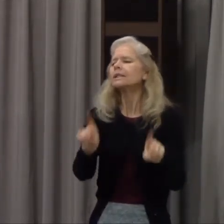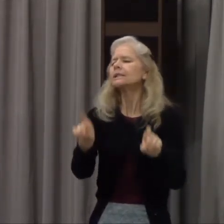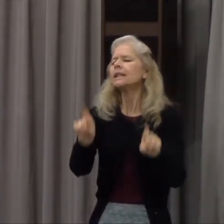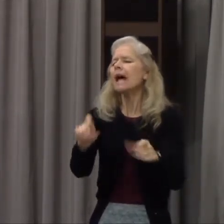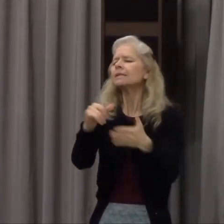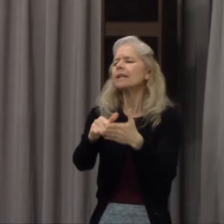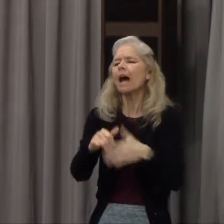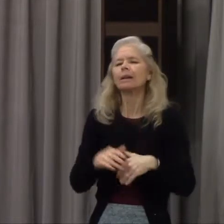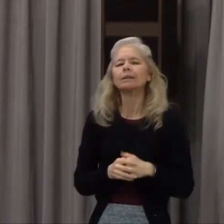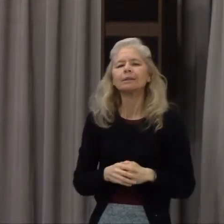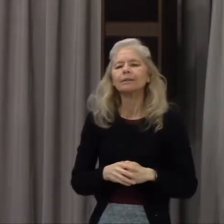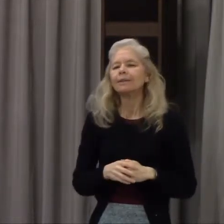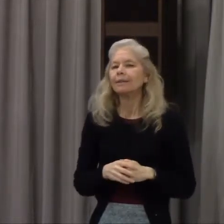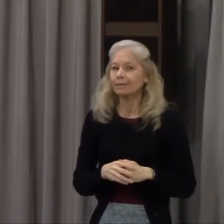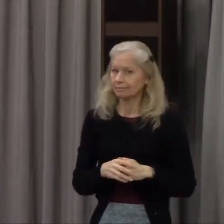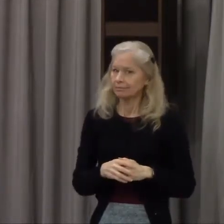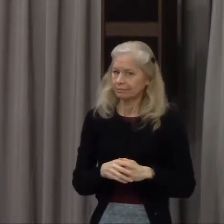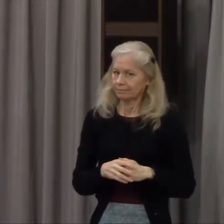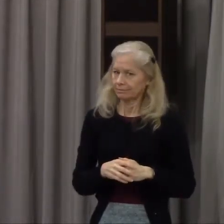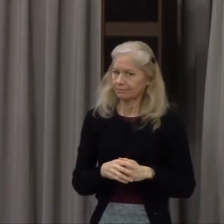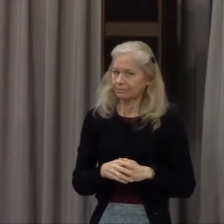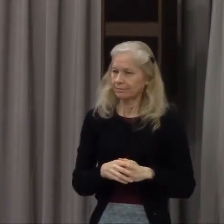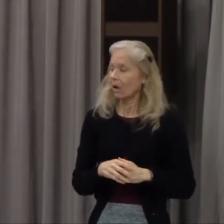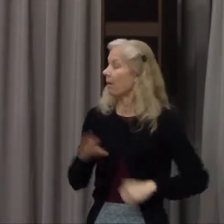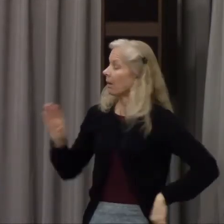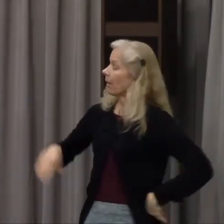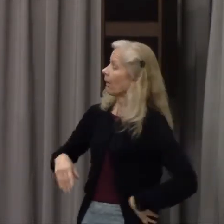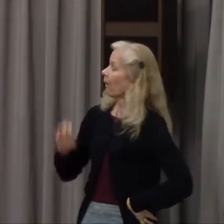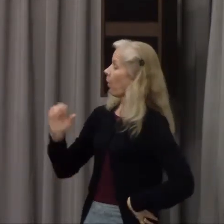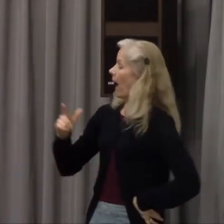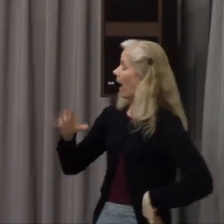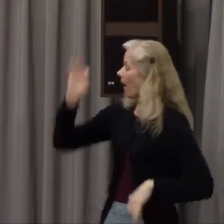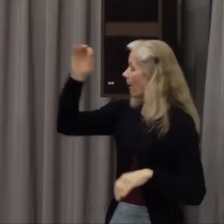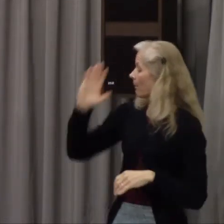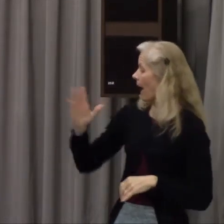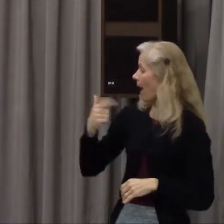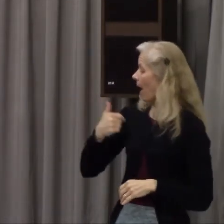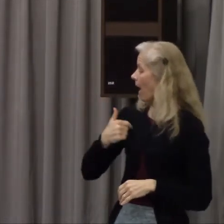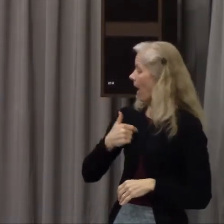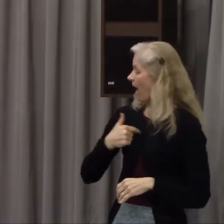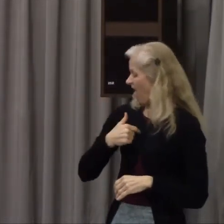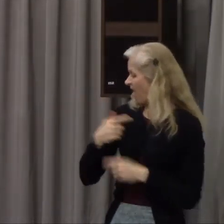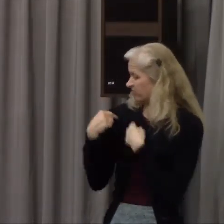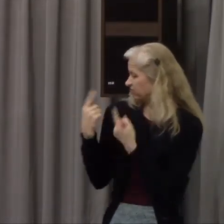Well, preacher, I've done that for a long time, and I've never been pierced. Maybe you better check your birth certificate. Yeah.